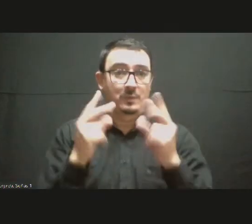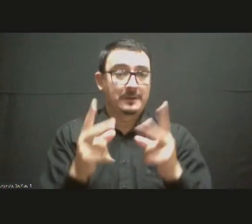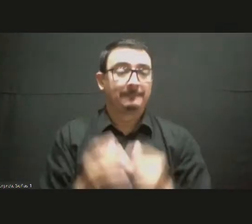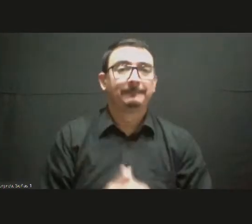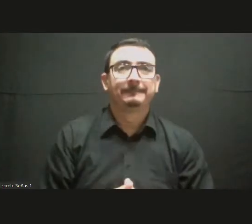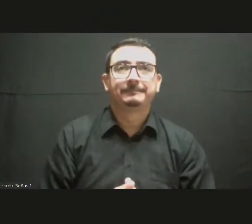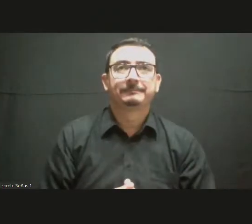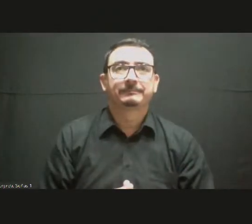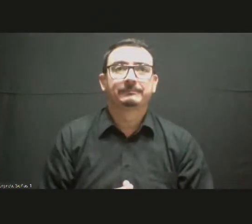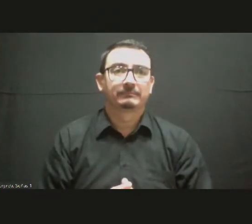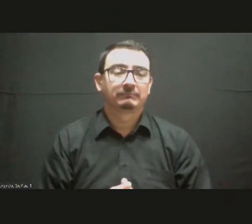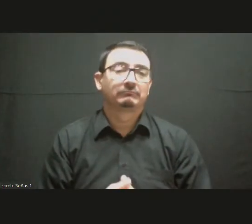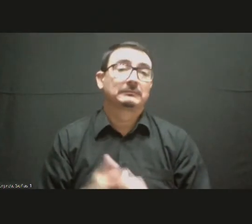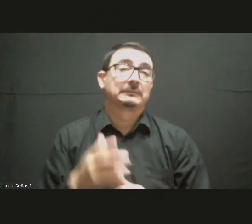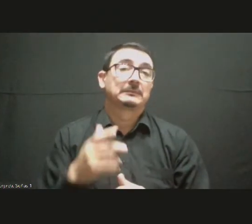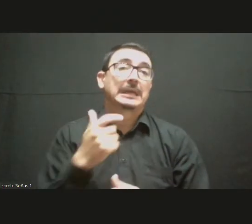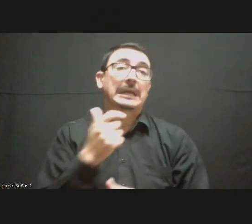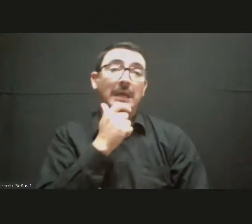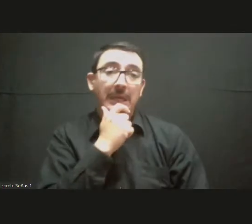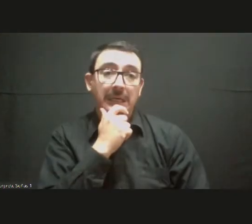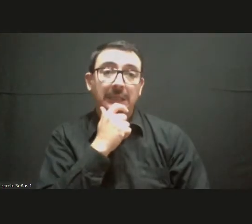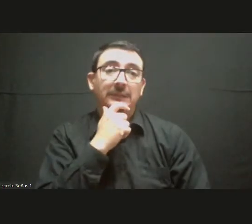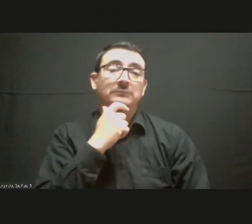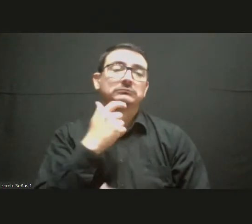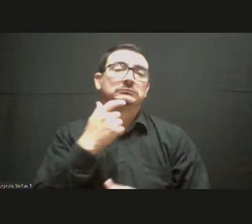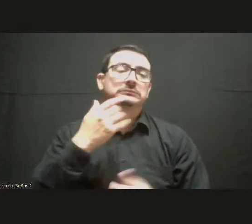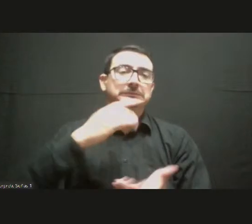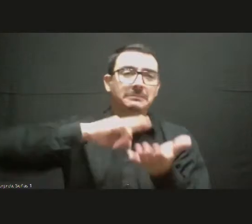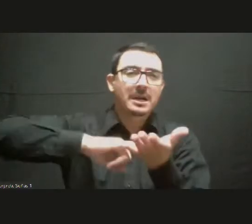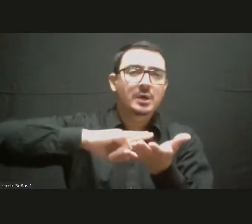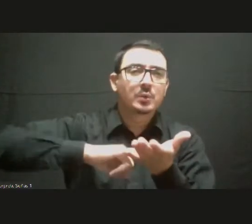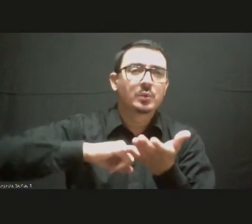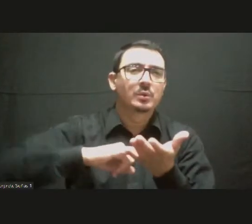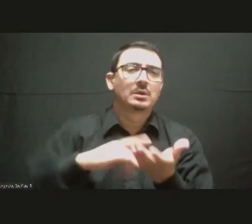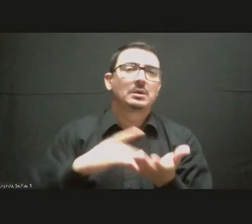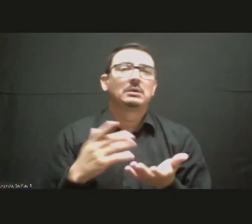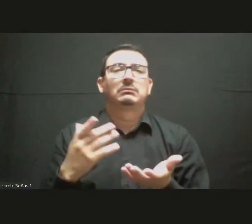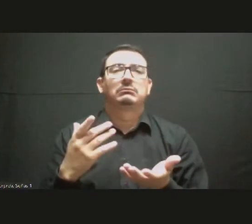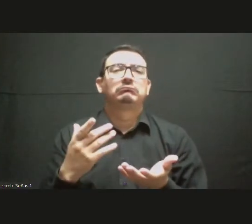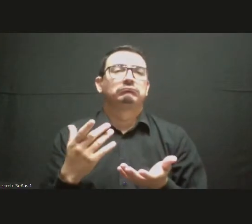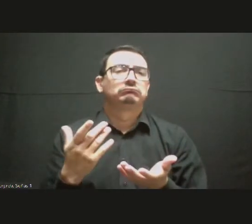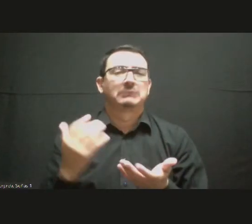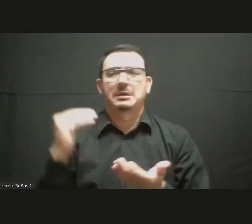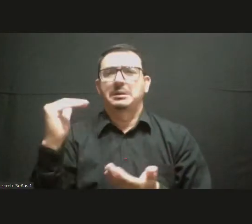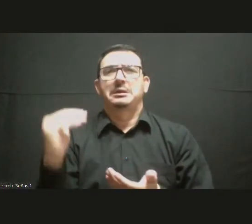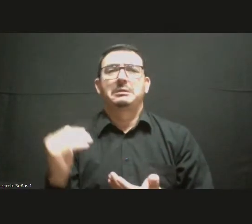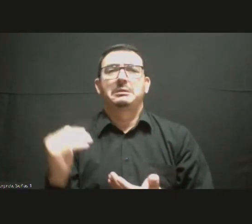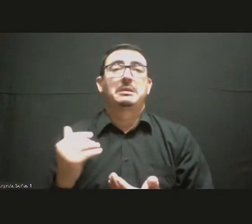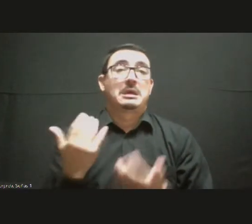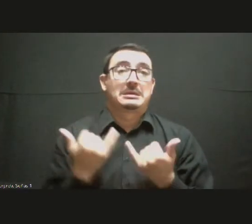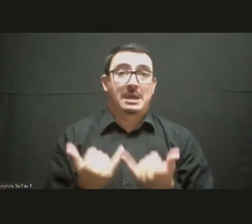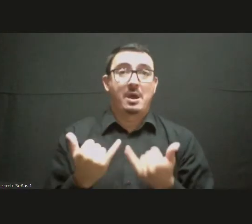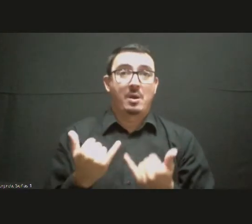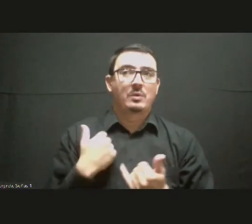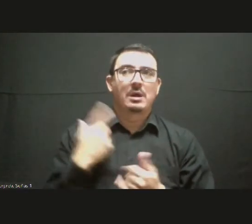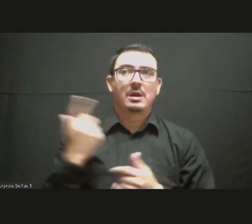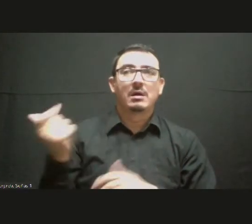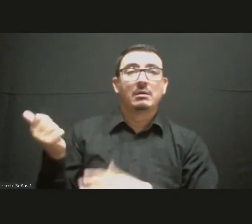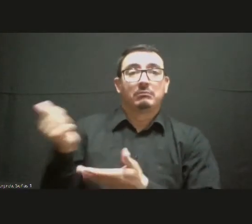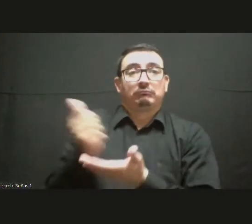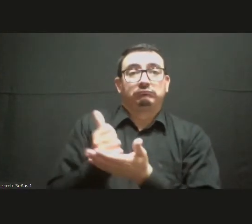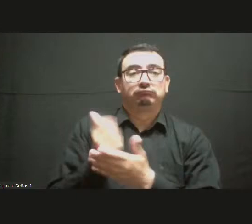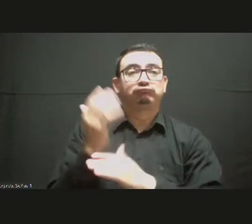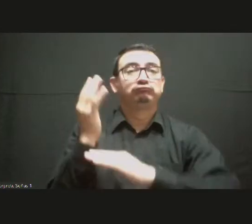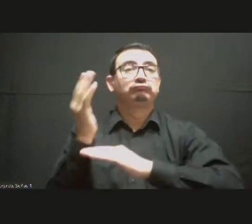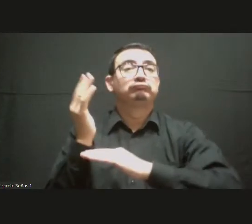in charge of the Division on International Trade and Commodities of UNCTAD. Ms. Mio, the floor is yours.